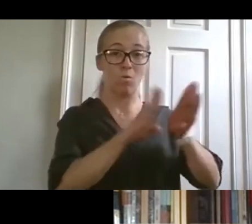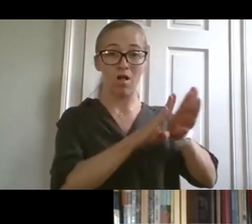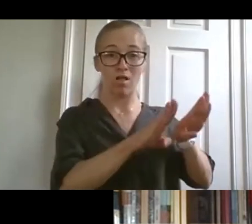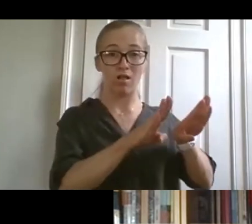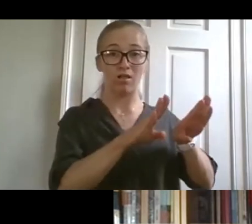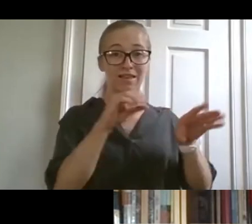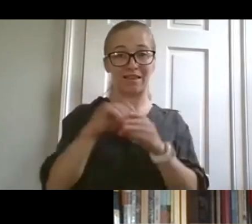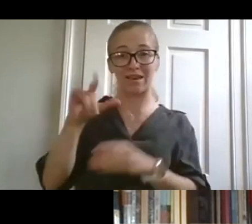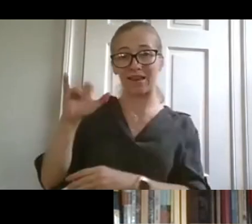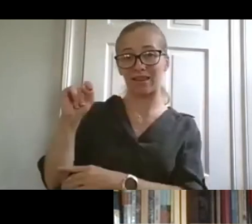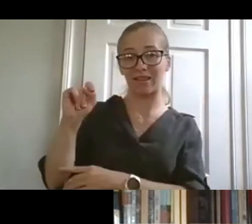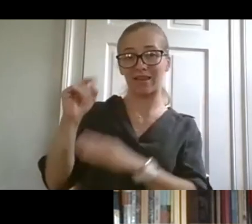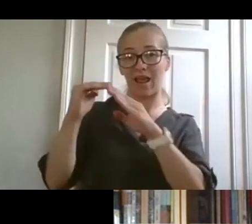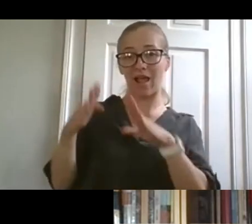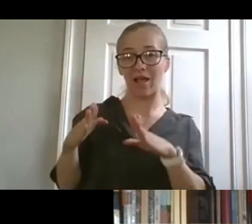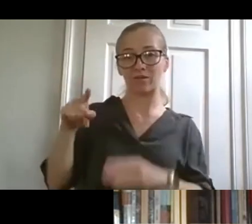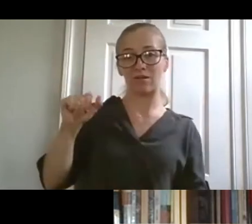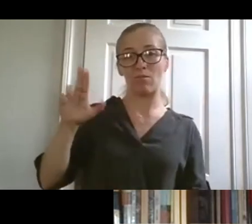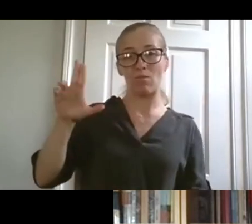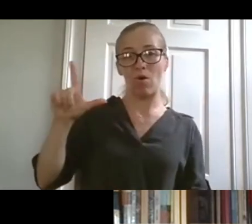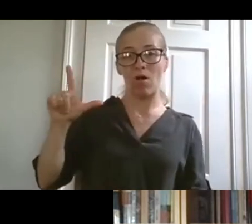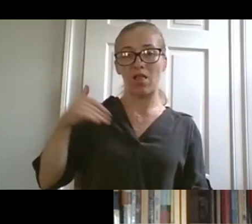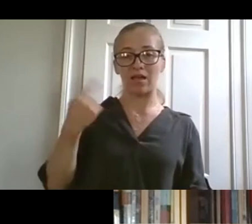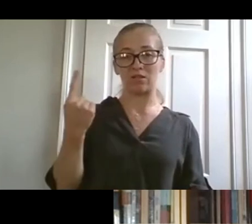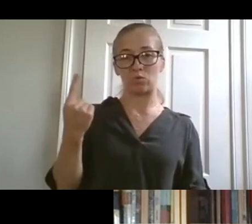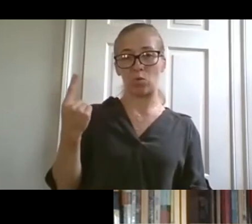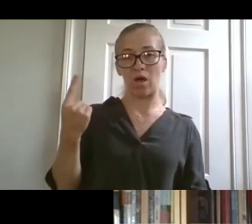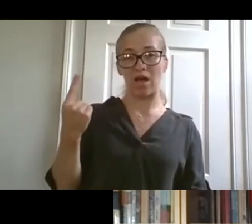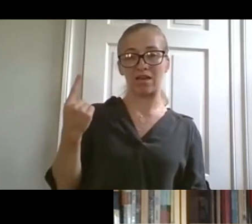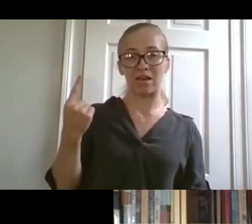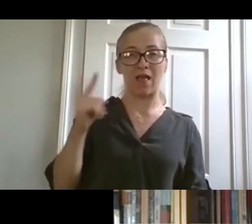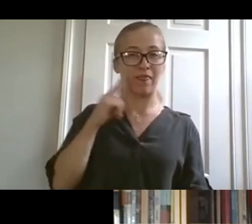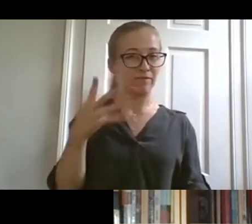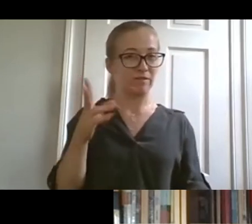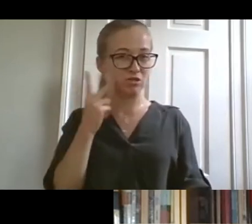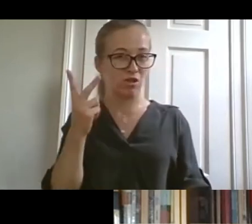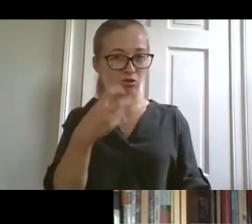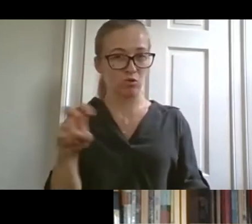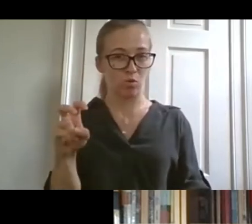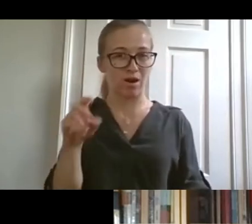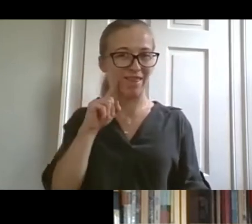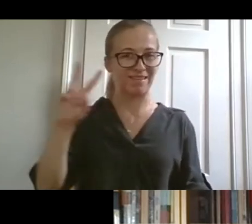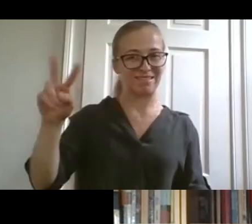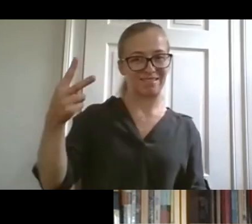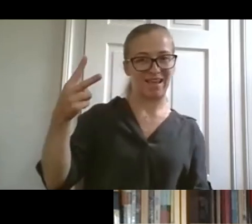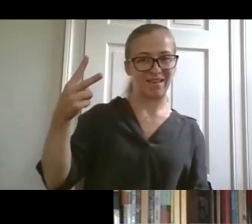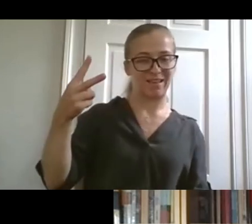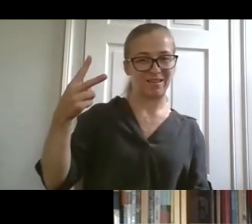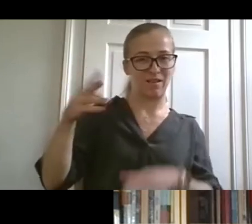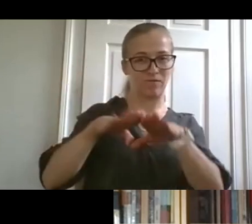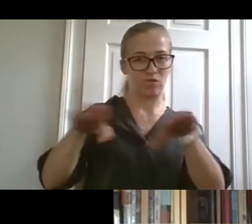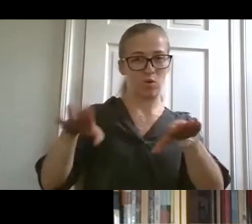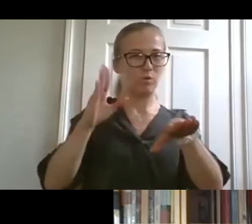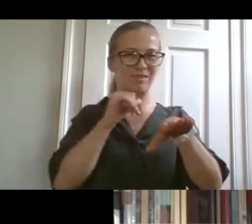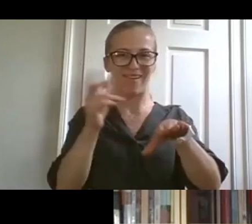the Lit House. Paul has one downstairs, and I think you saw that on the tour. Idra's, if I remember right, is in the break room on the second floor, so you wouldn't have seen it on the